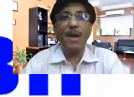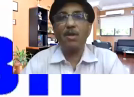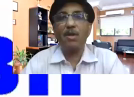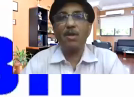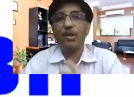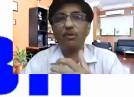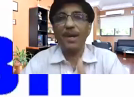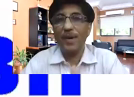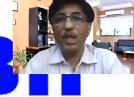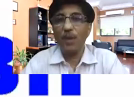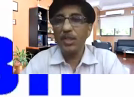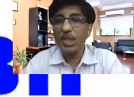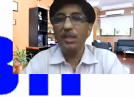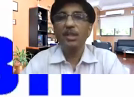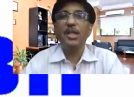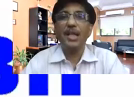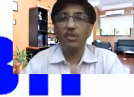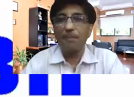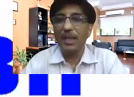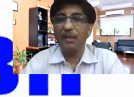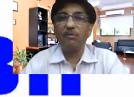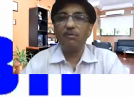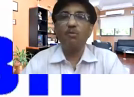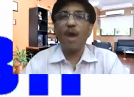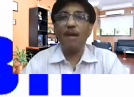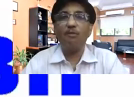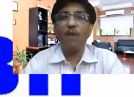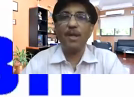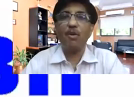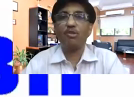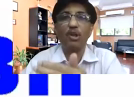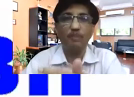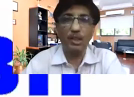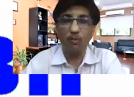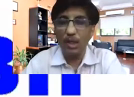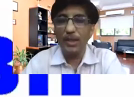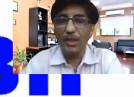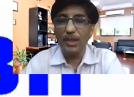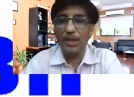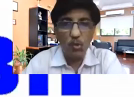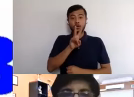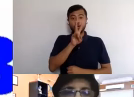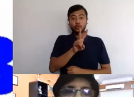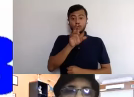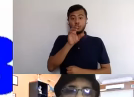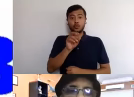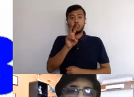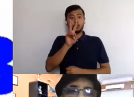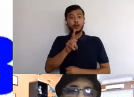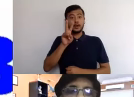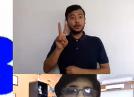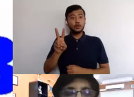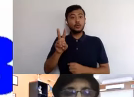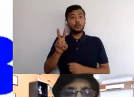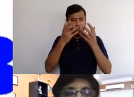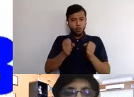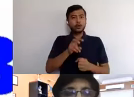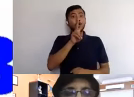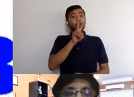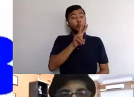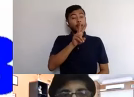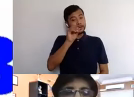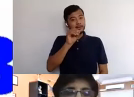hotspots by 2020 and 10 million Wi-Fi hotspots by 2022. And at